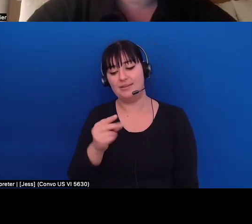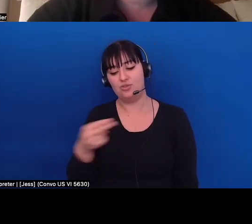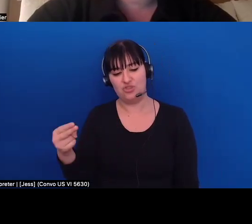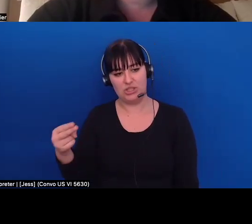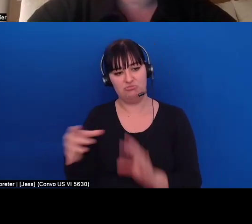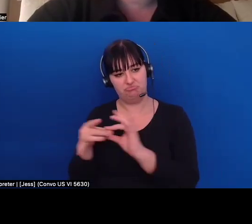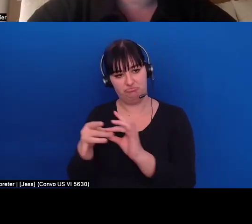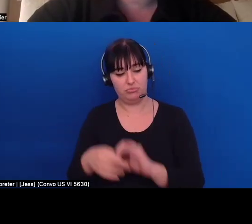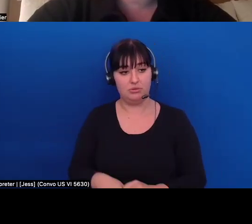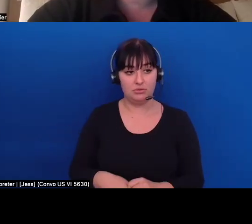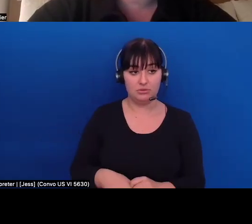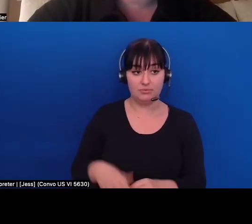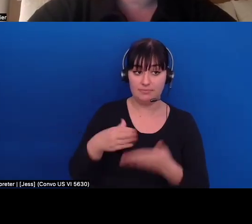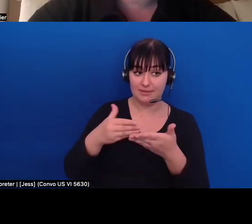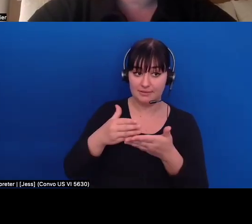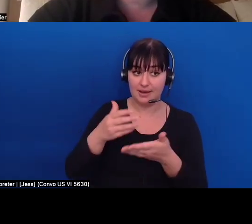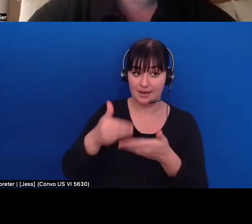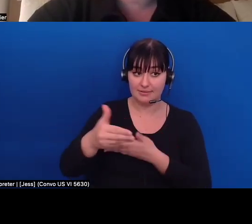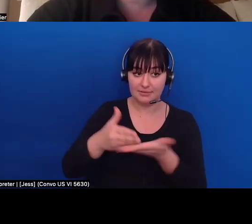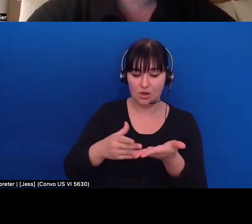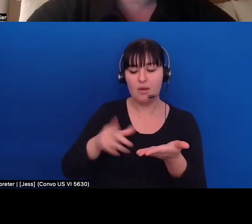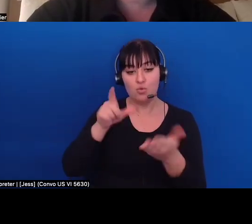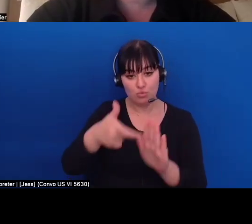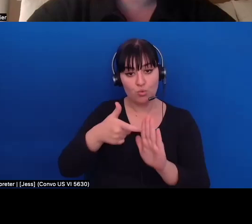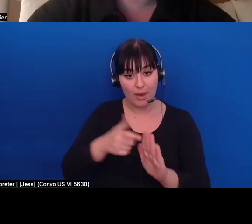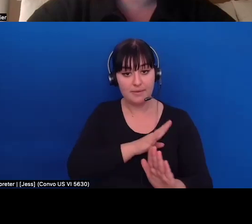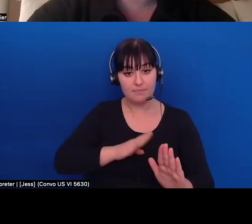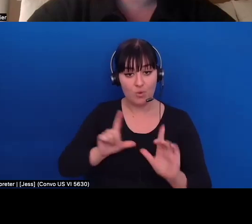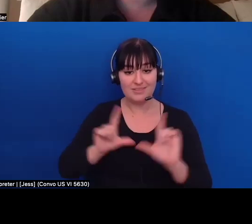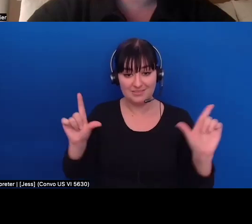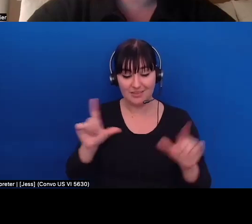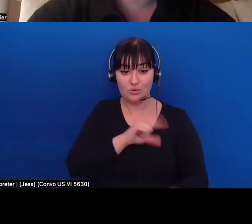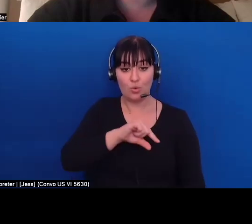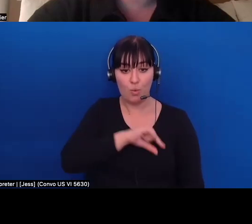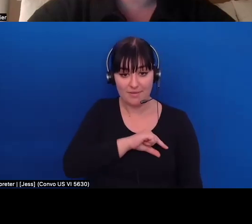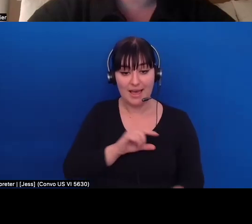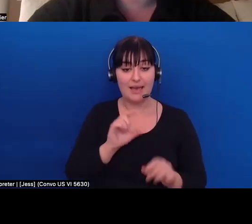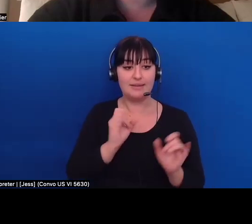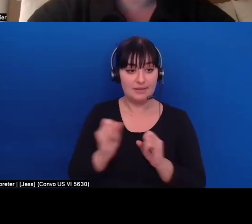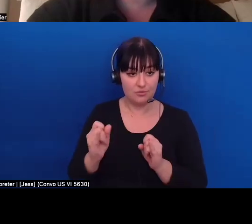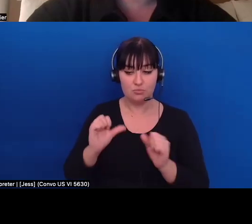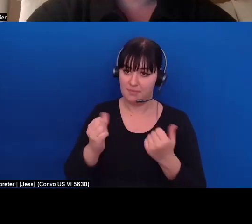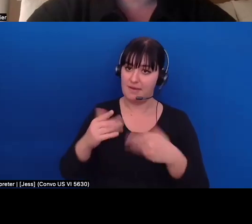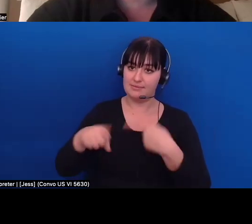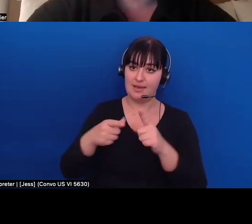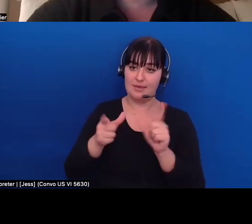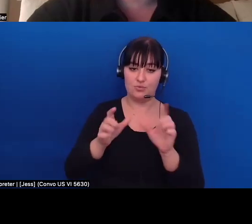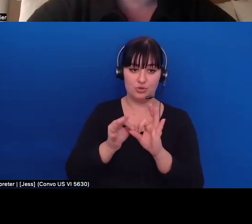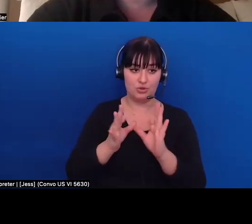requires the board to license qualified individuals to provide sign language interpretation services,